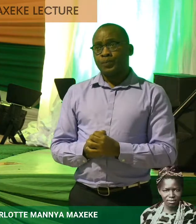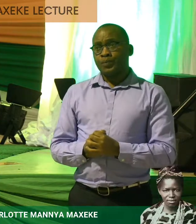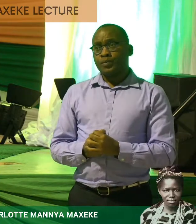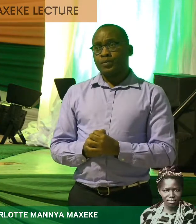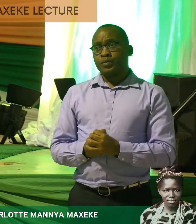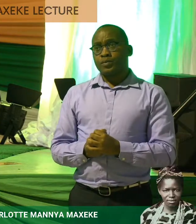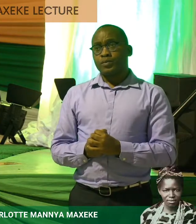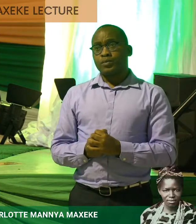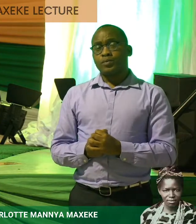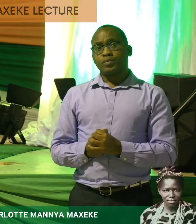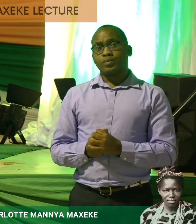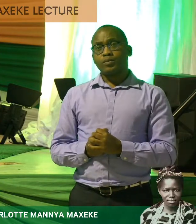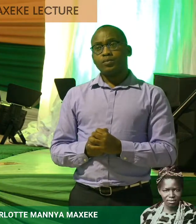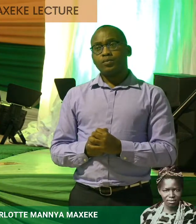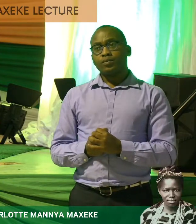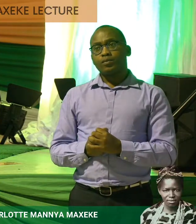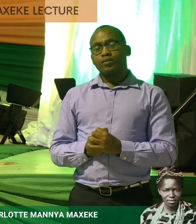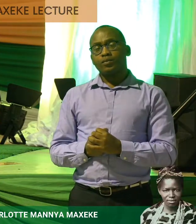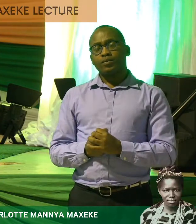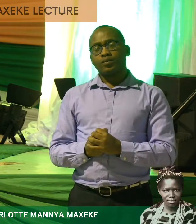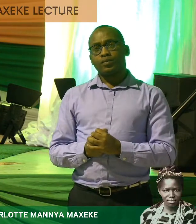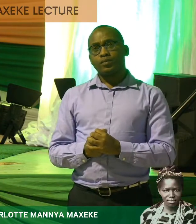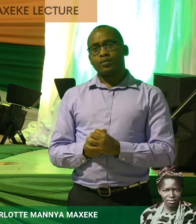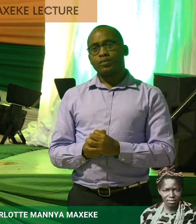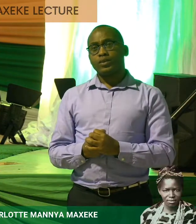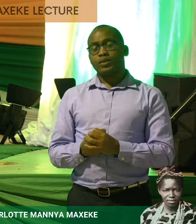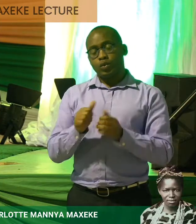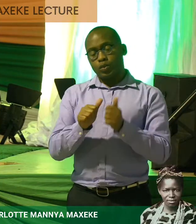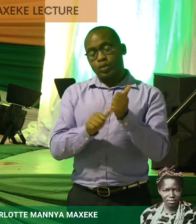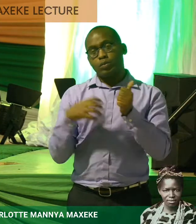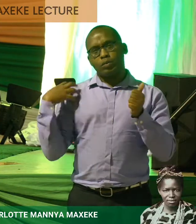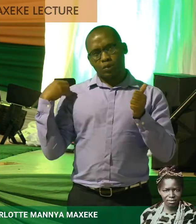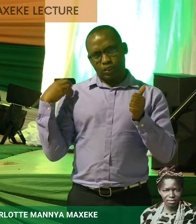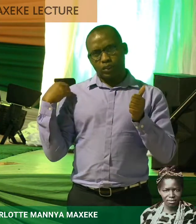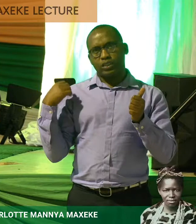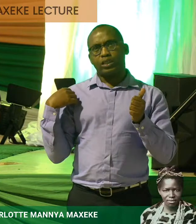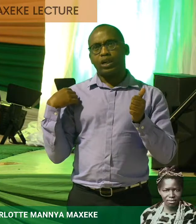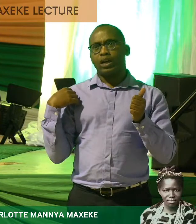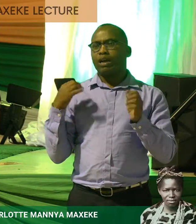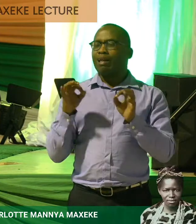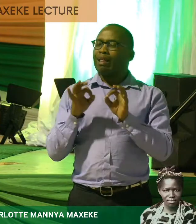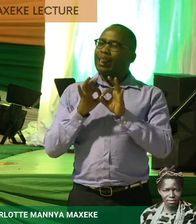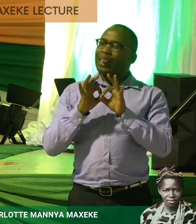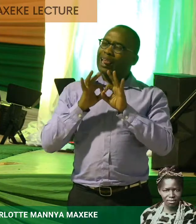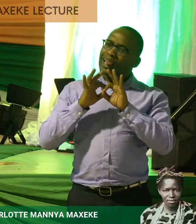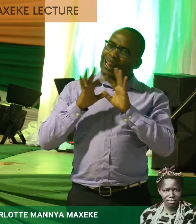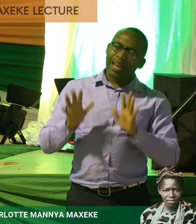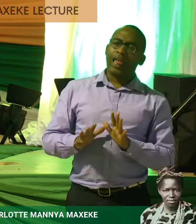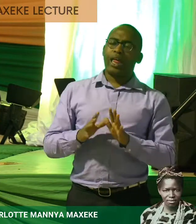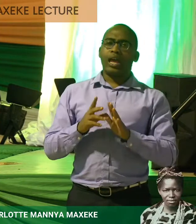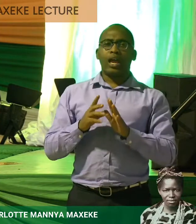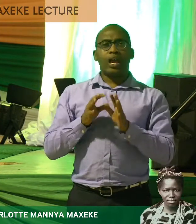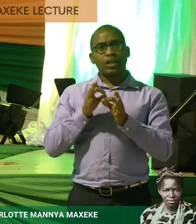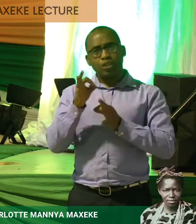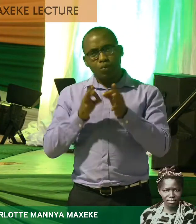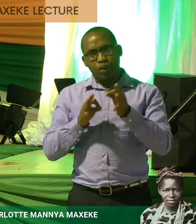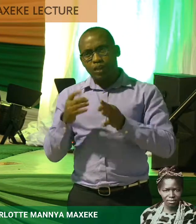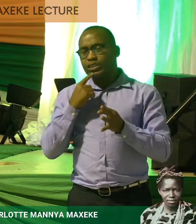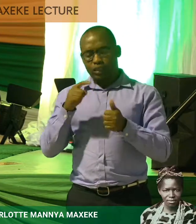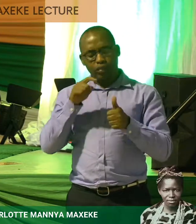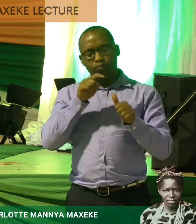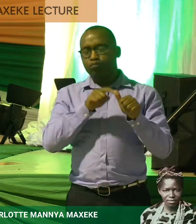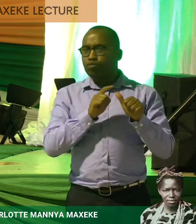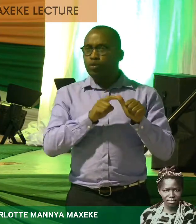our guest speaker ke uMambathane umzobile man undigqiba ke xa ibeke za dimensions nhlano